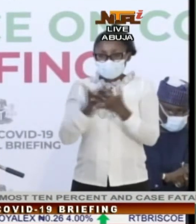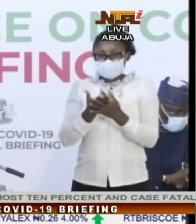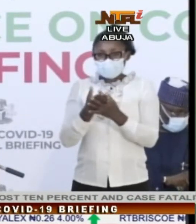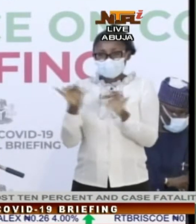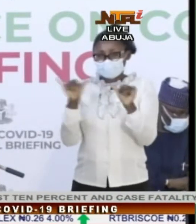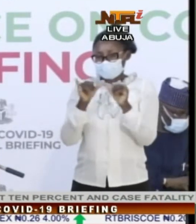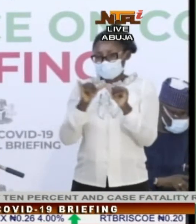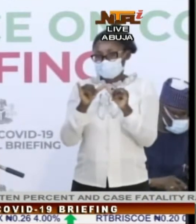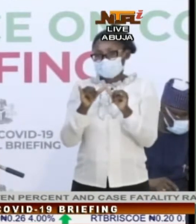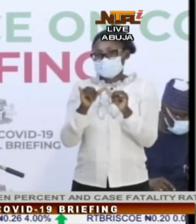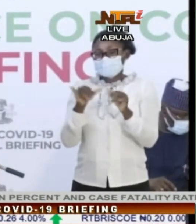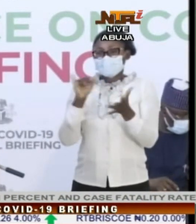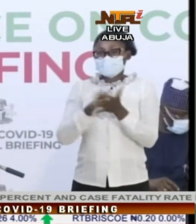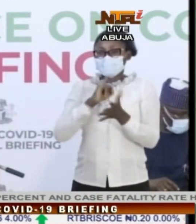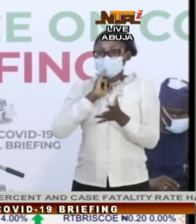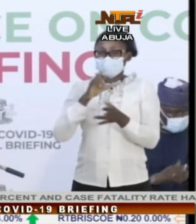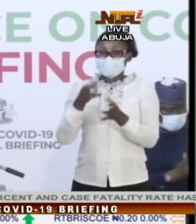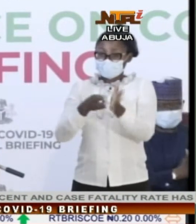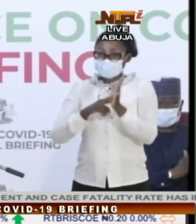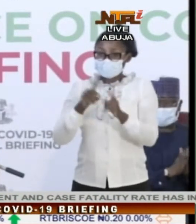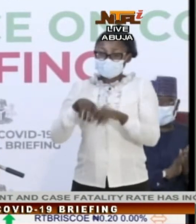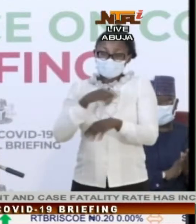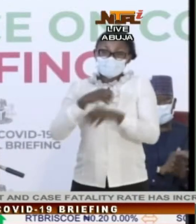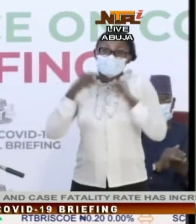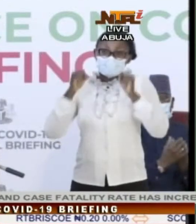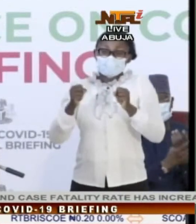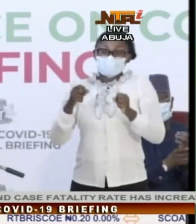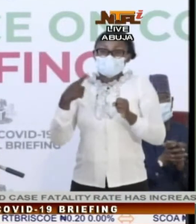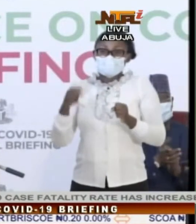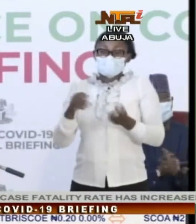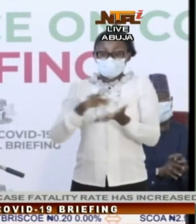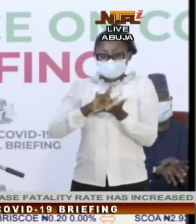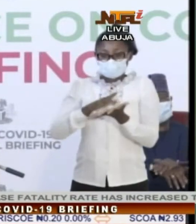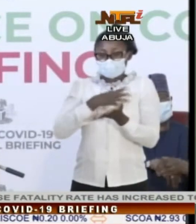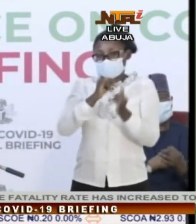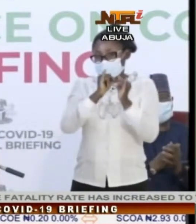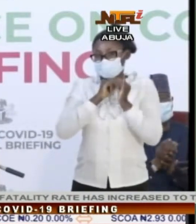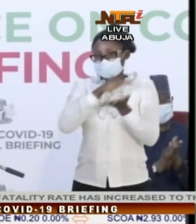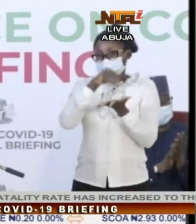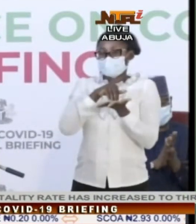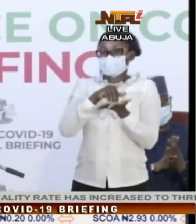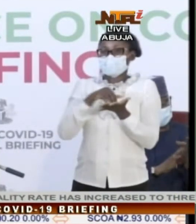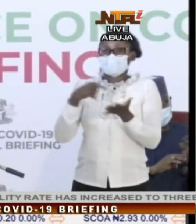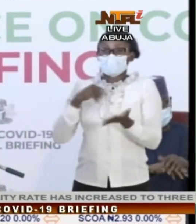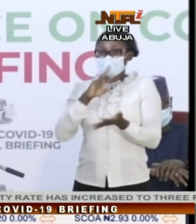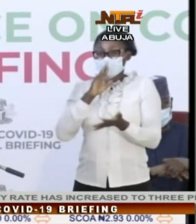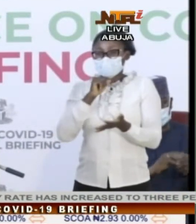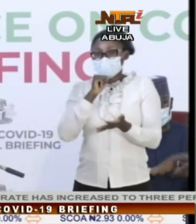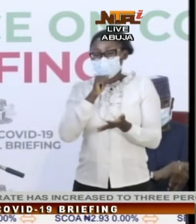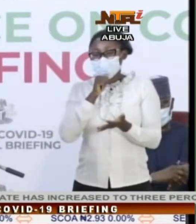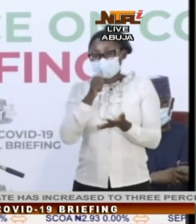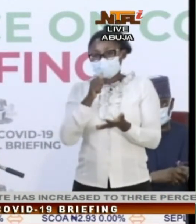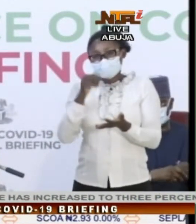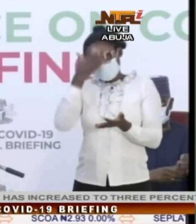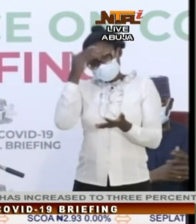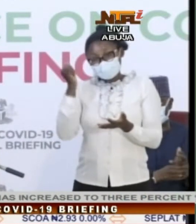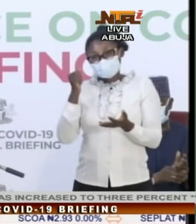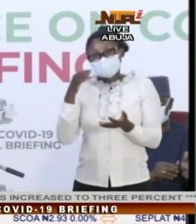measures required to strengthen the isolation and treatment centers. We are not unmindful of